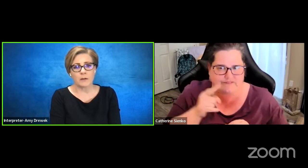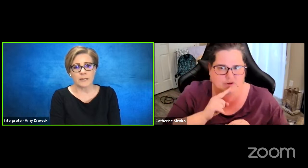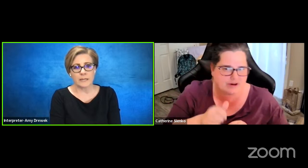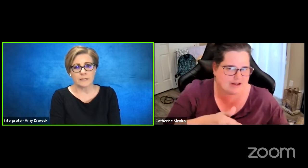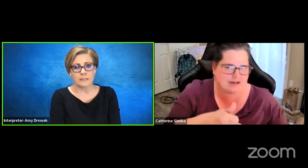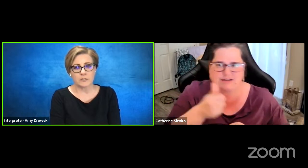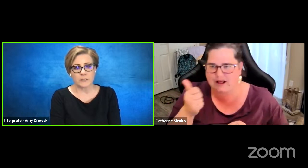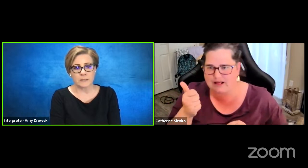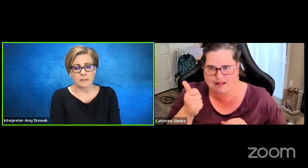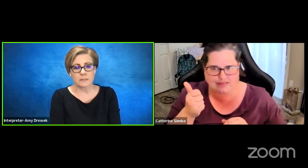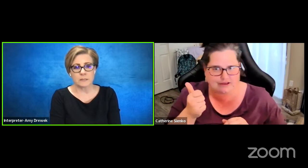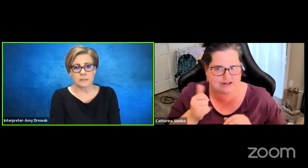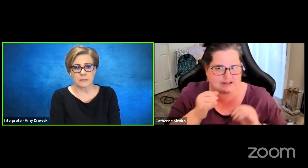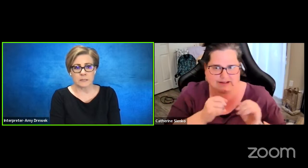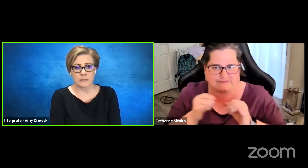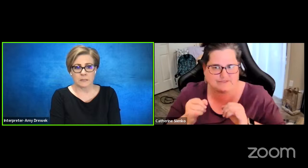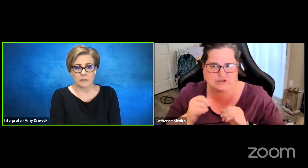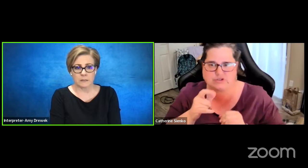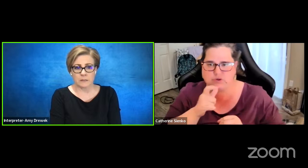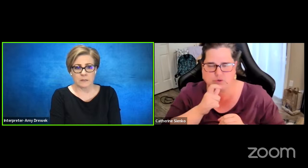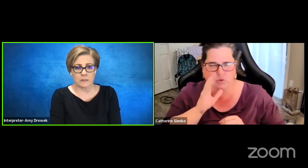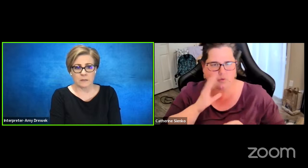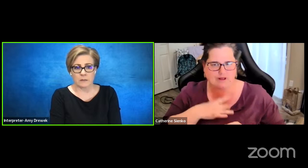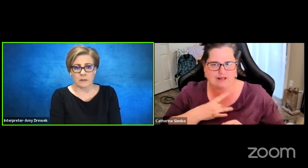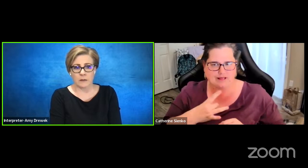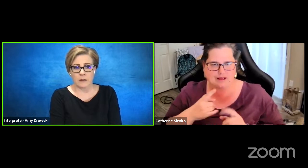Before we talk about Nikki's interest,